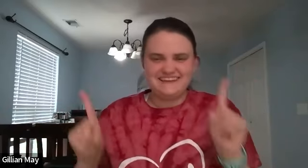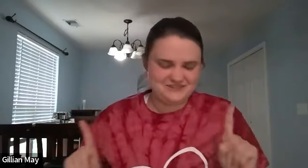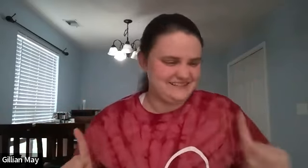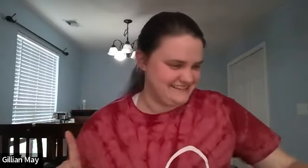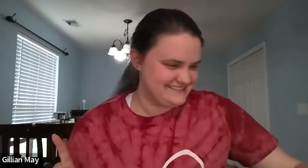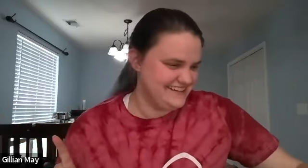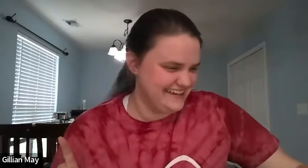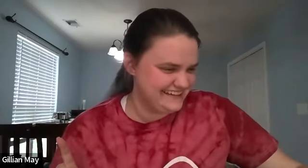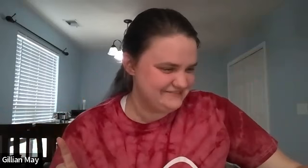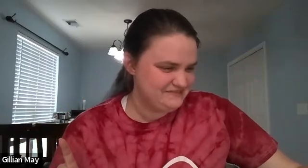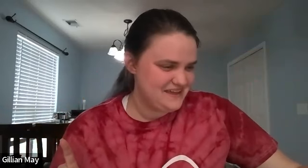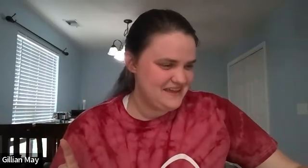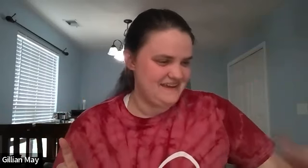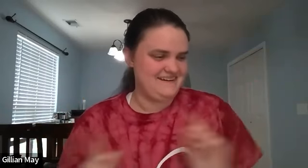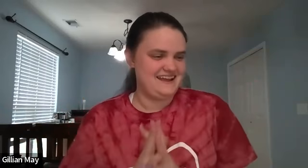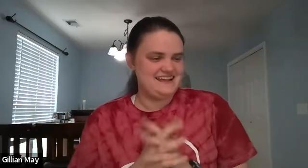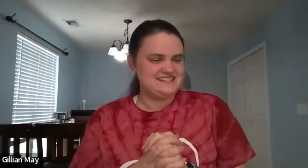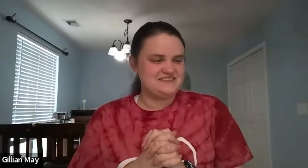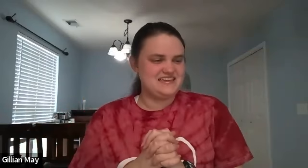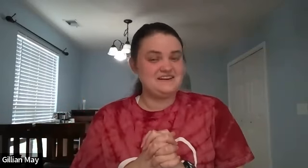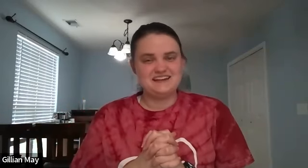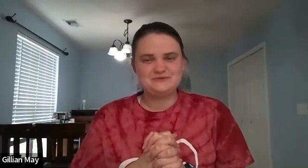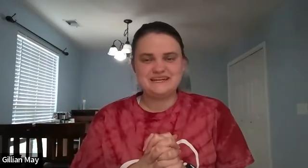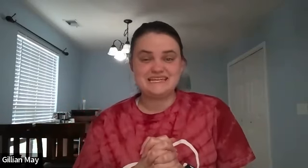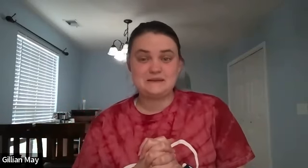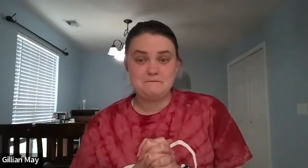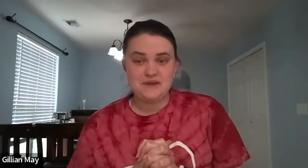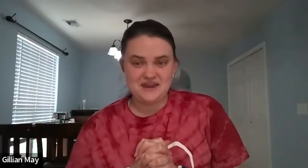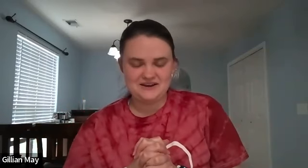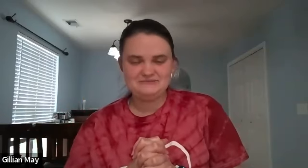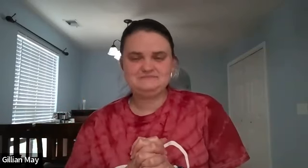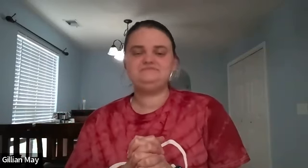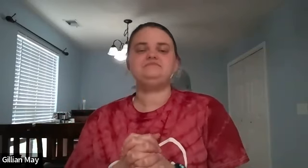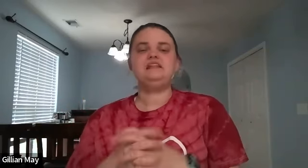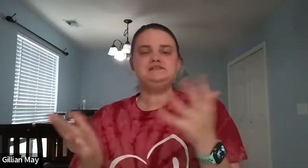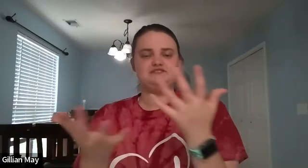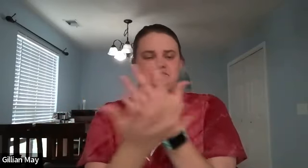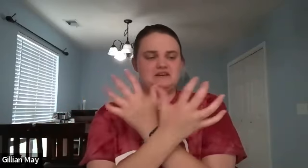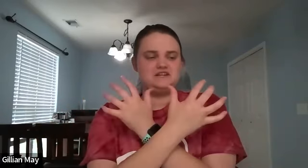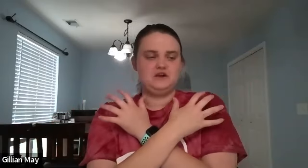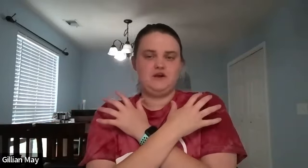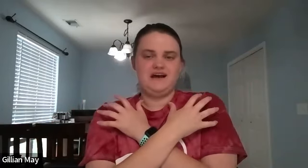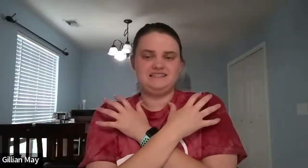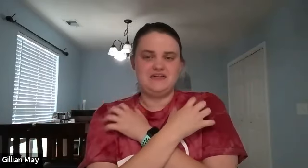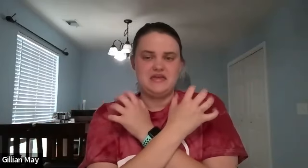enjoyed these. All right. So then our next one is bear. So bear is going to go across and